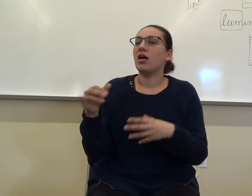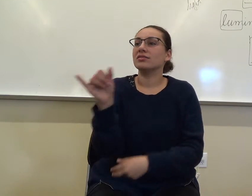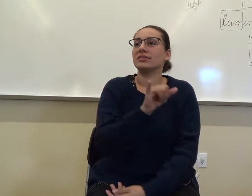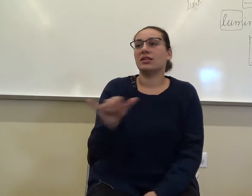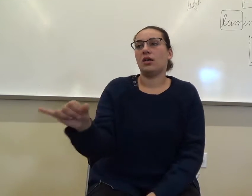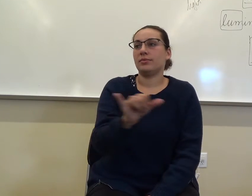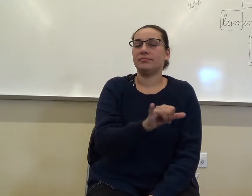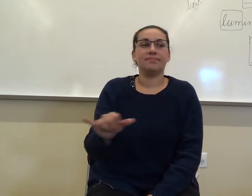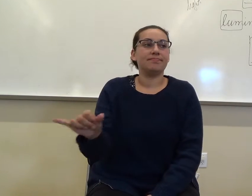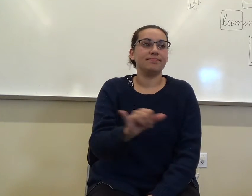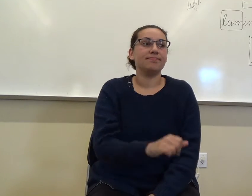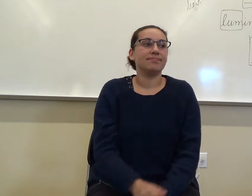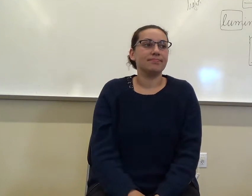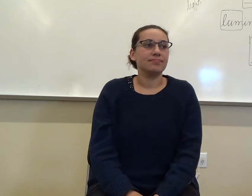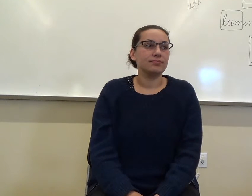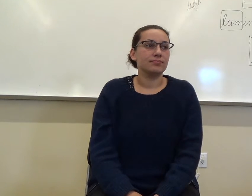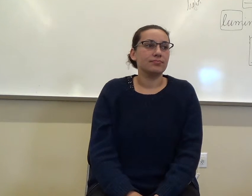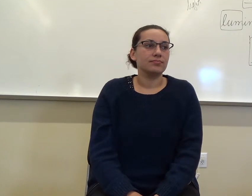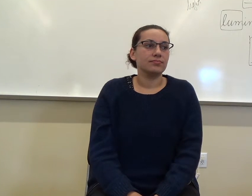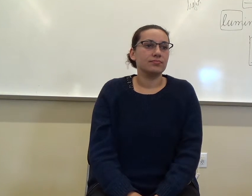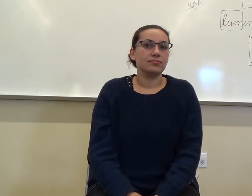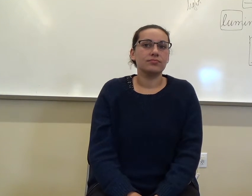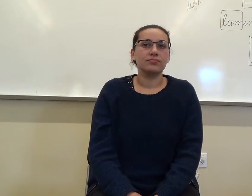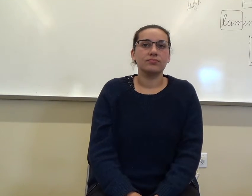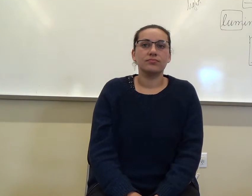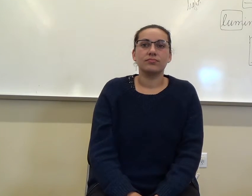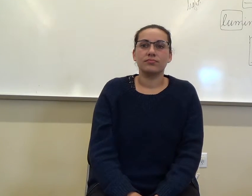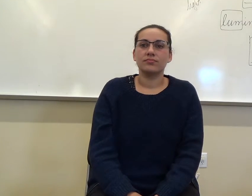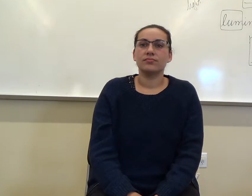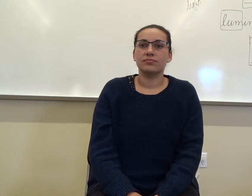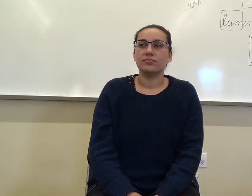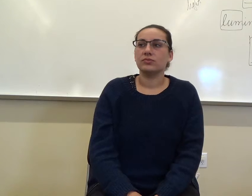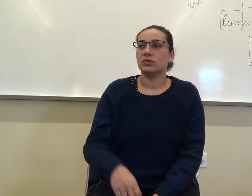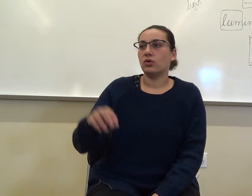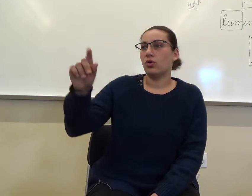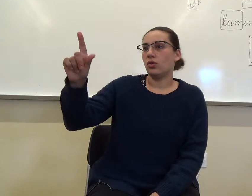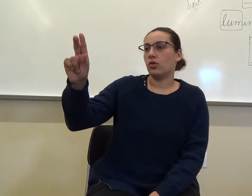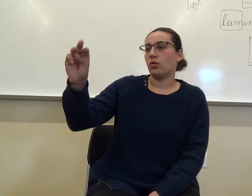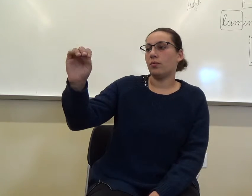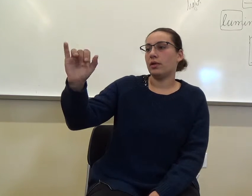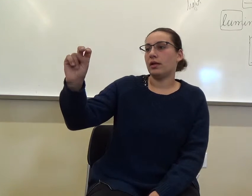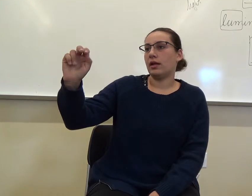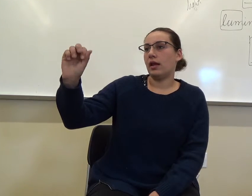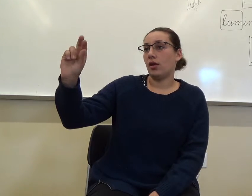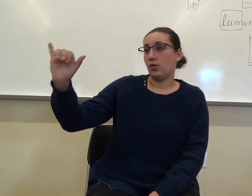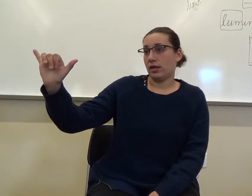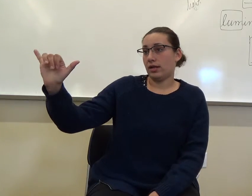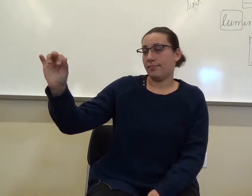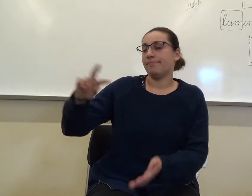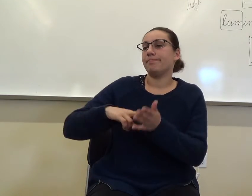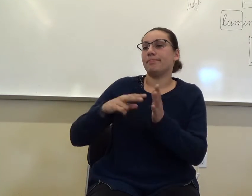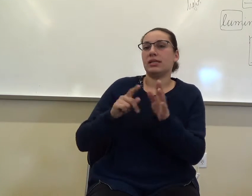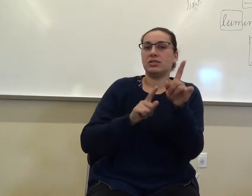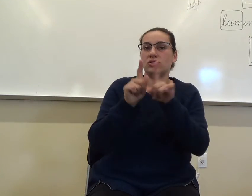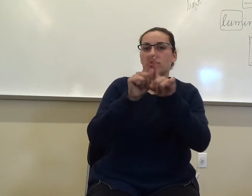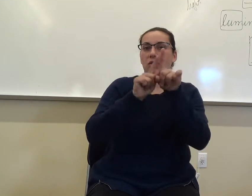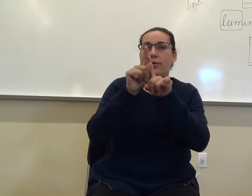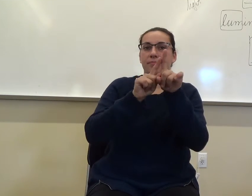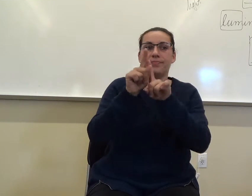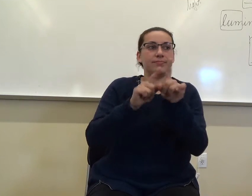That's basically what it says. Okay, yeah, so luminary means star. I think this was one of only about 2 people who got this